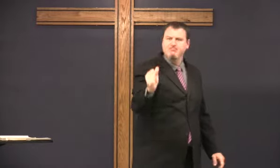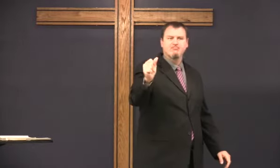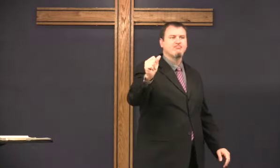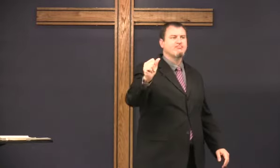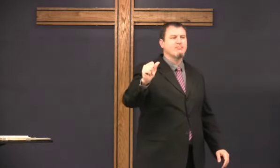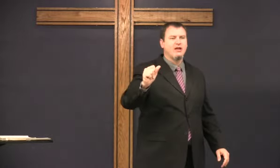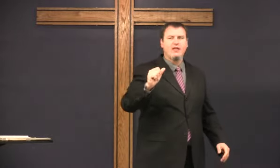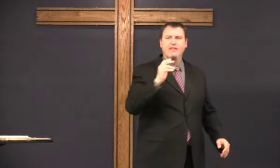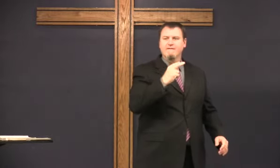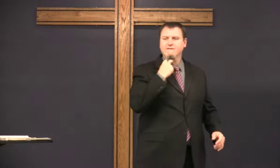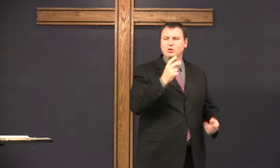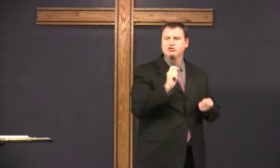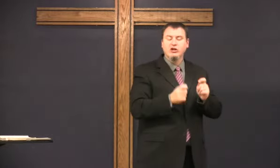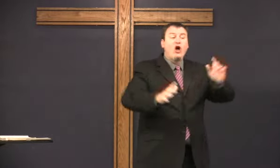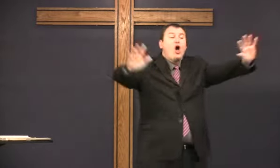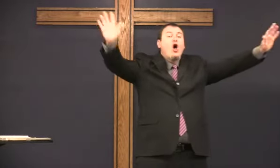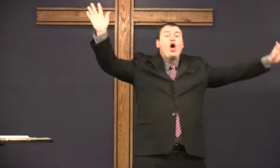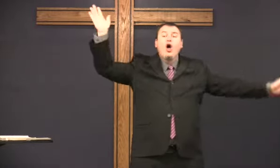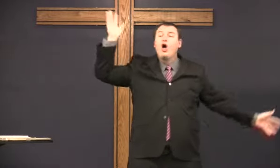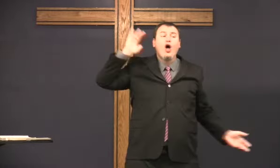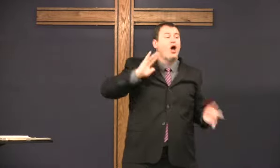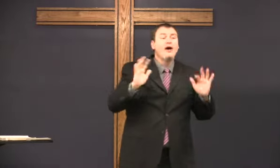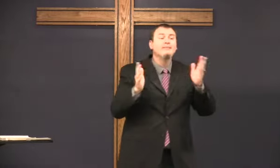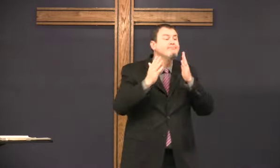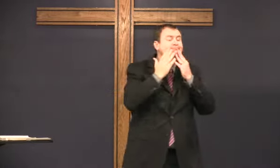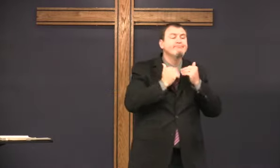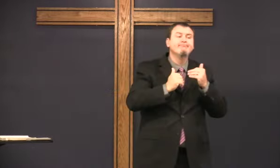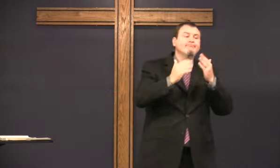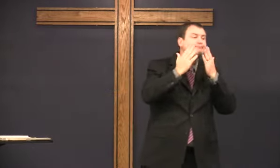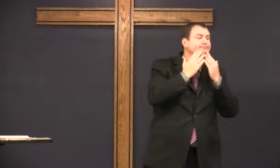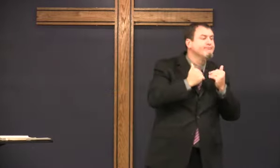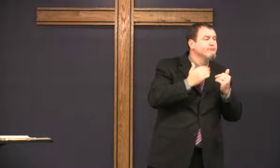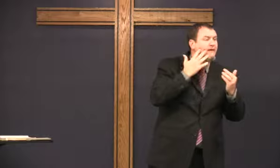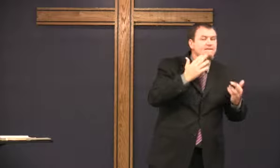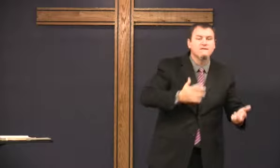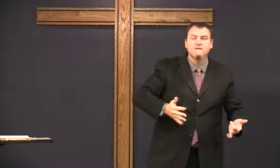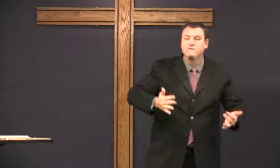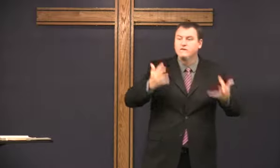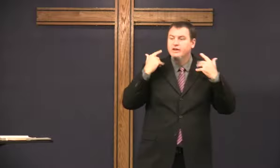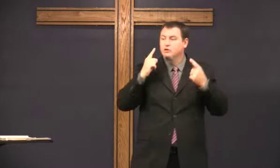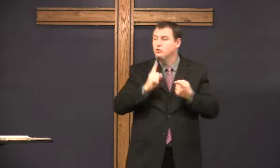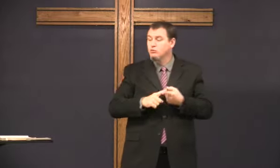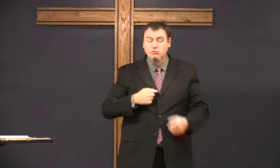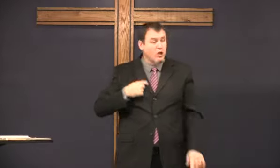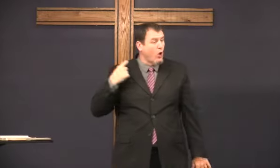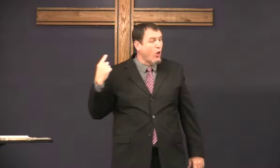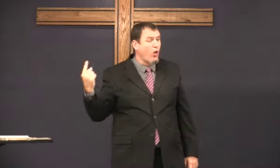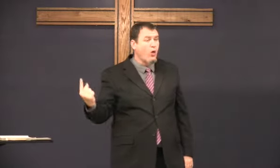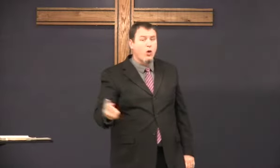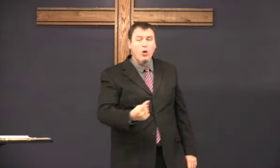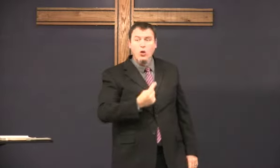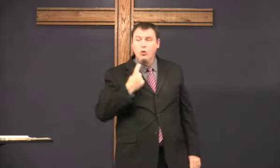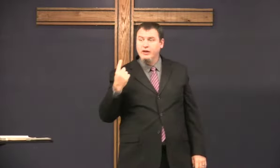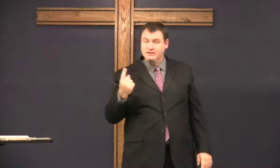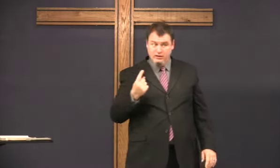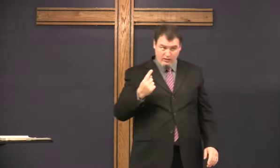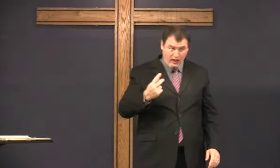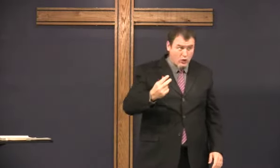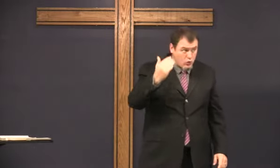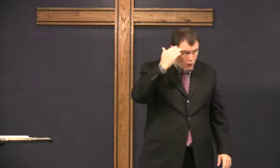And instantly, their voice would change. And be so friendly and sweet. It